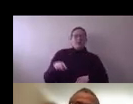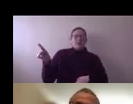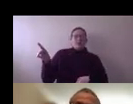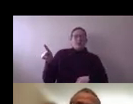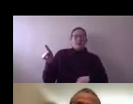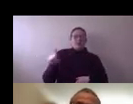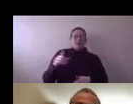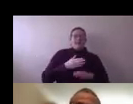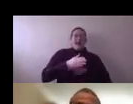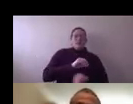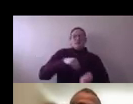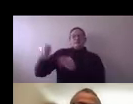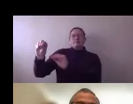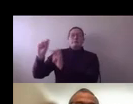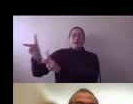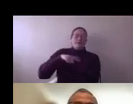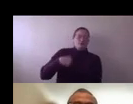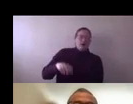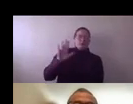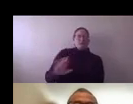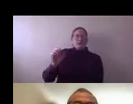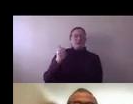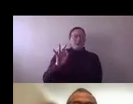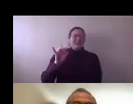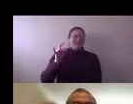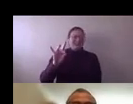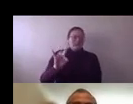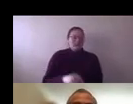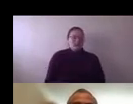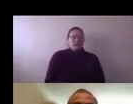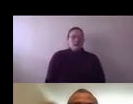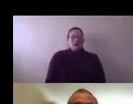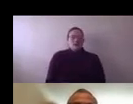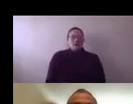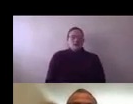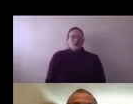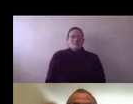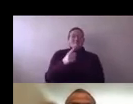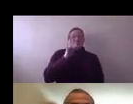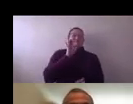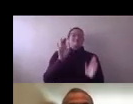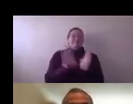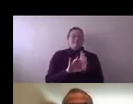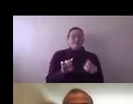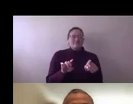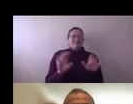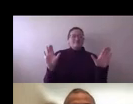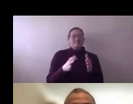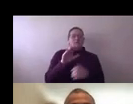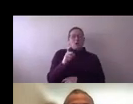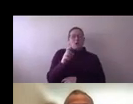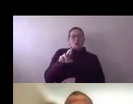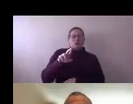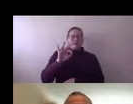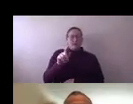the society back to China in around 1918. So this is a picture of a group of Boxer